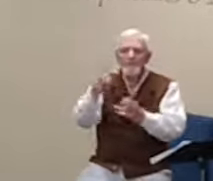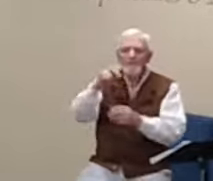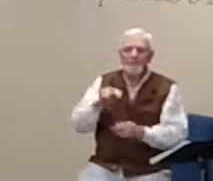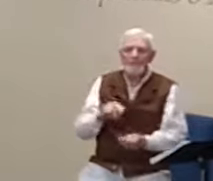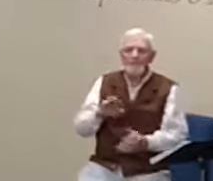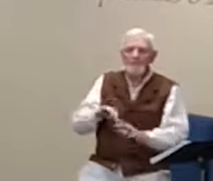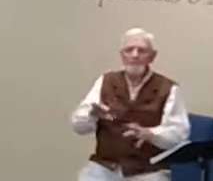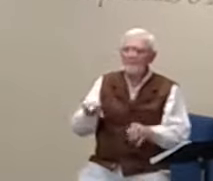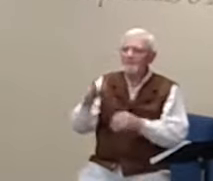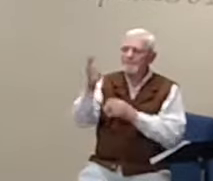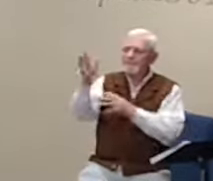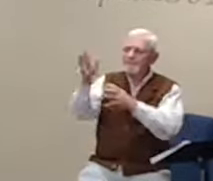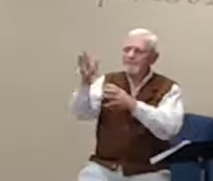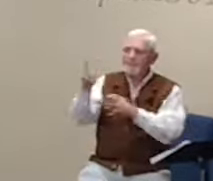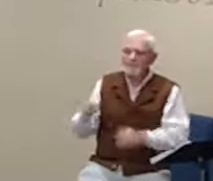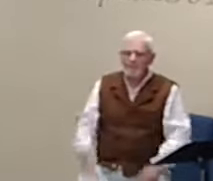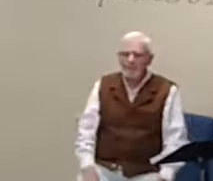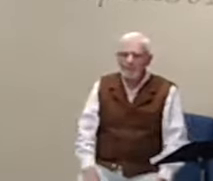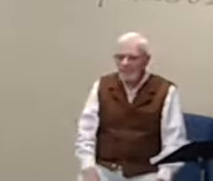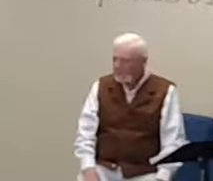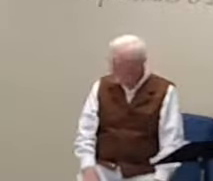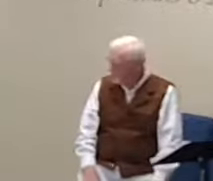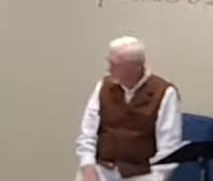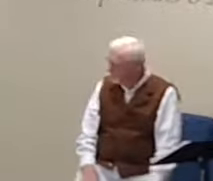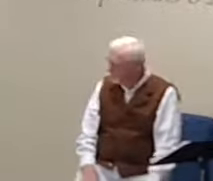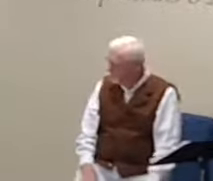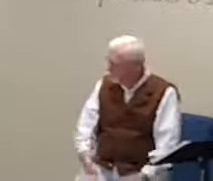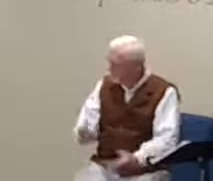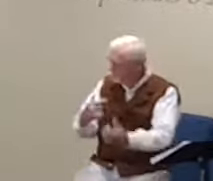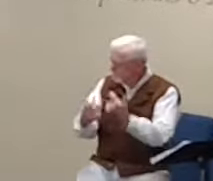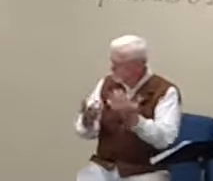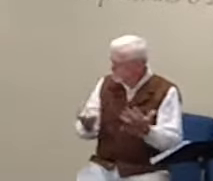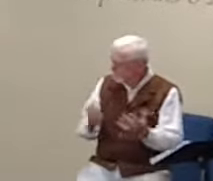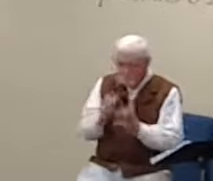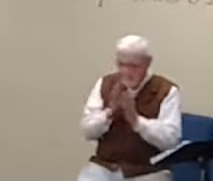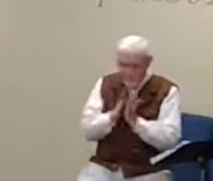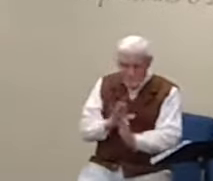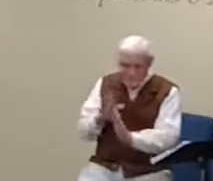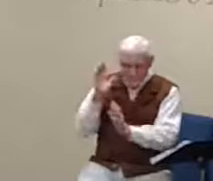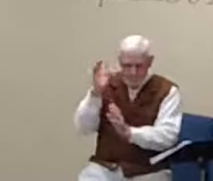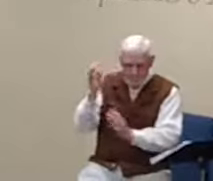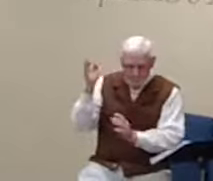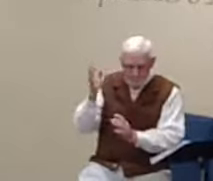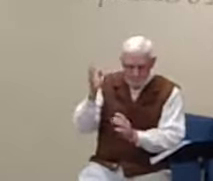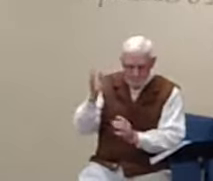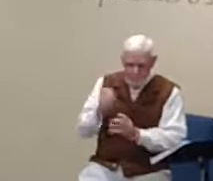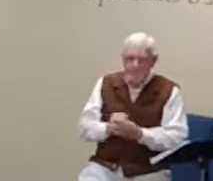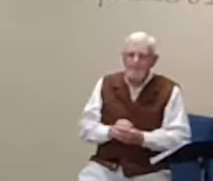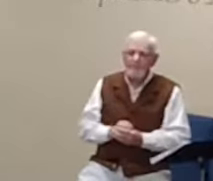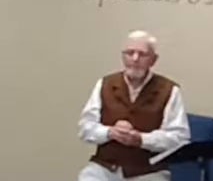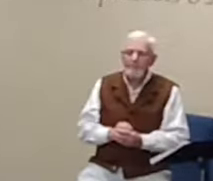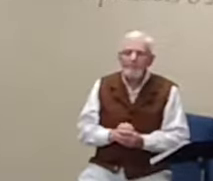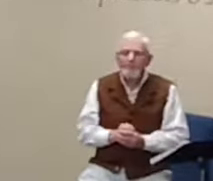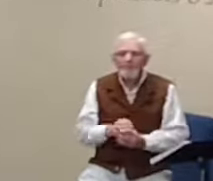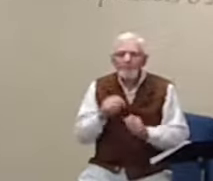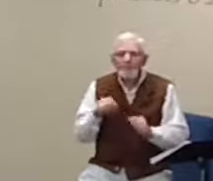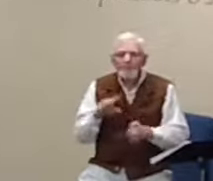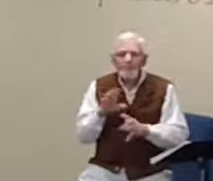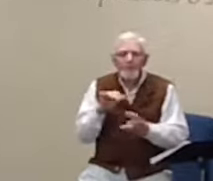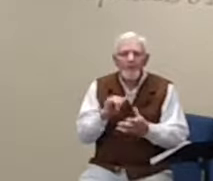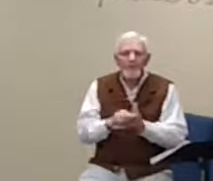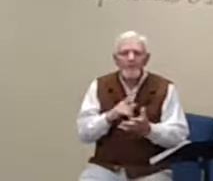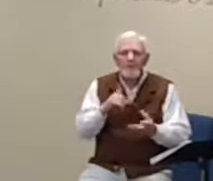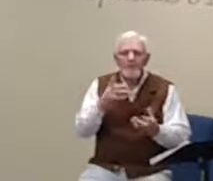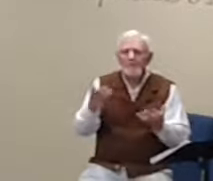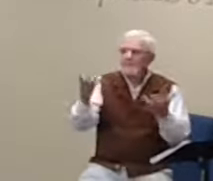kids, that's preferable. You came here to hear some preaching. Let the nursery workers do their jobs, and you can do what the Lord brought